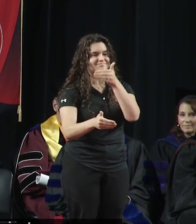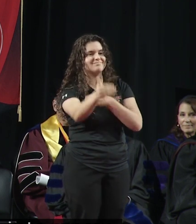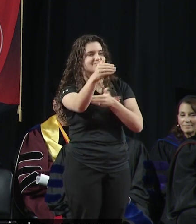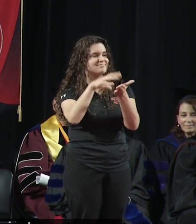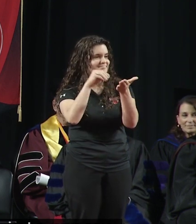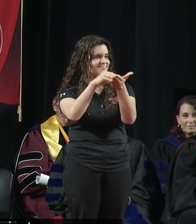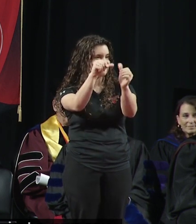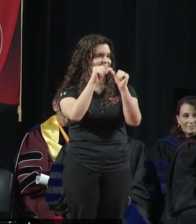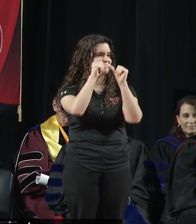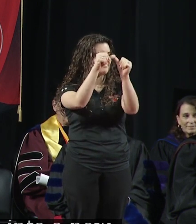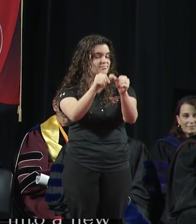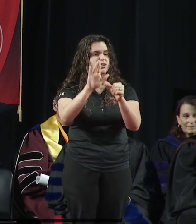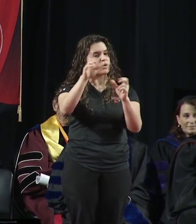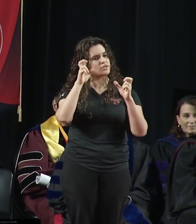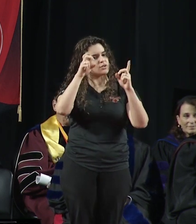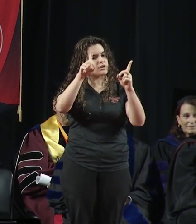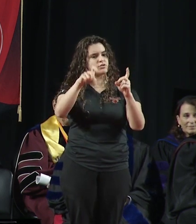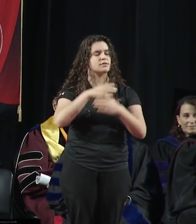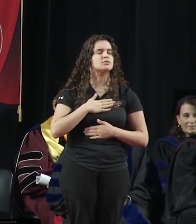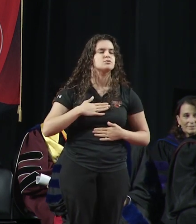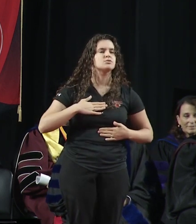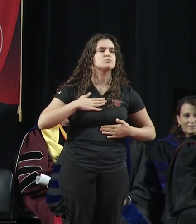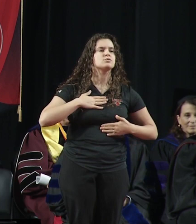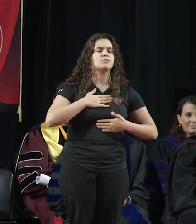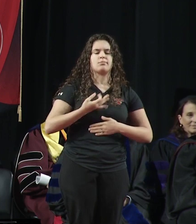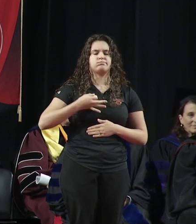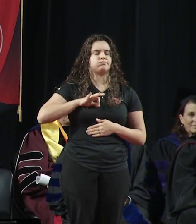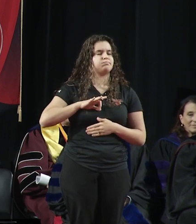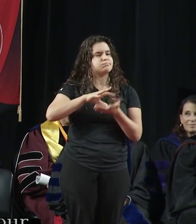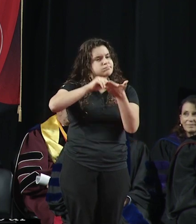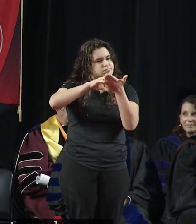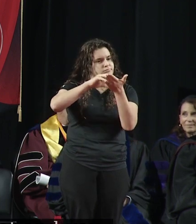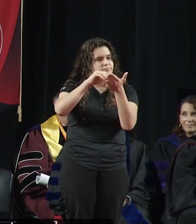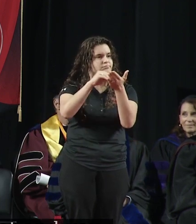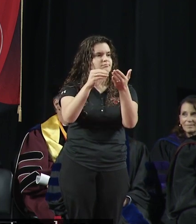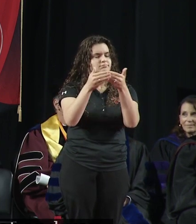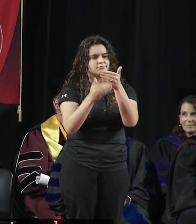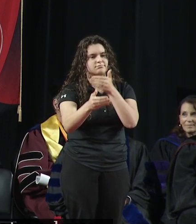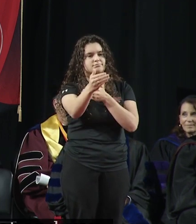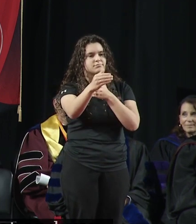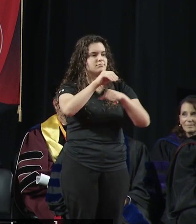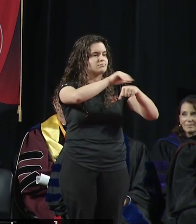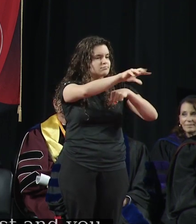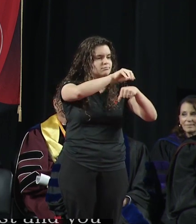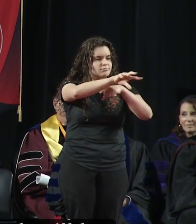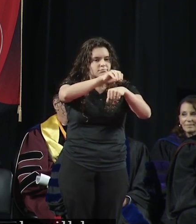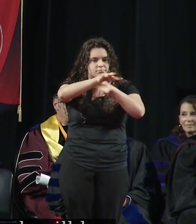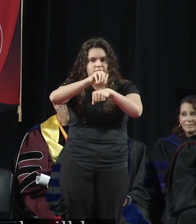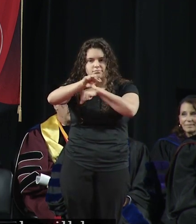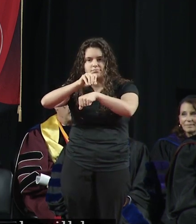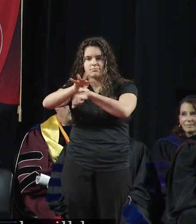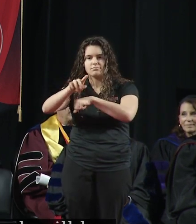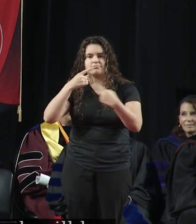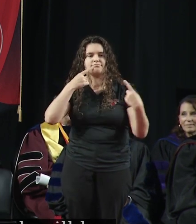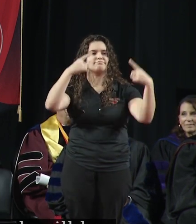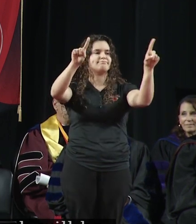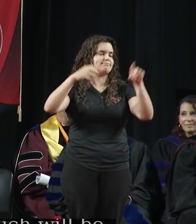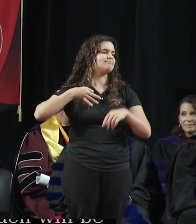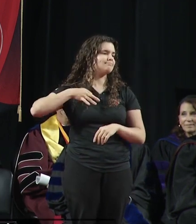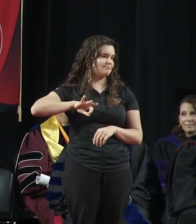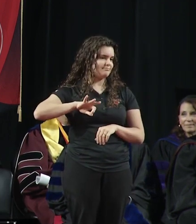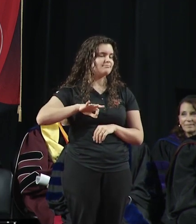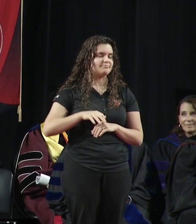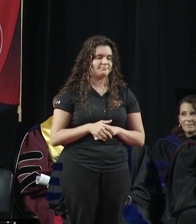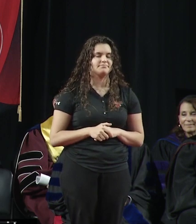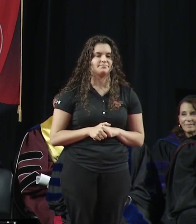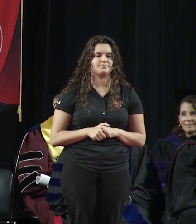and use your education to its fullest, and you and everyone you touch will be more prosperous